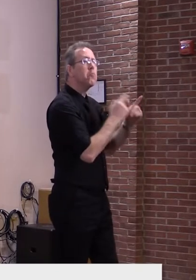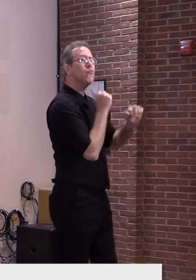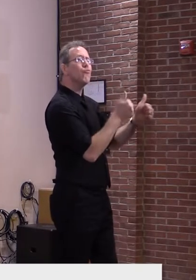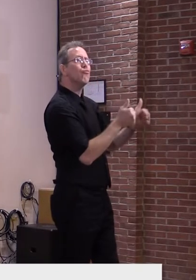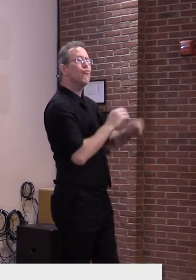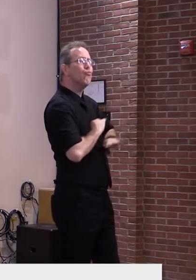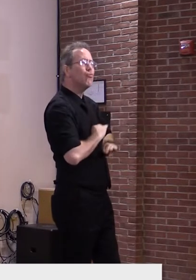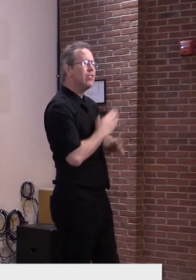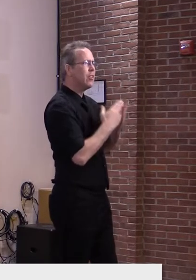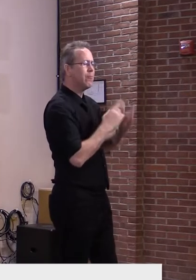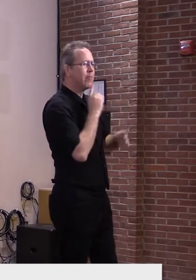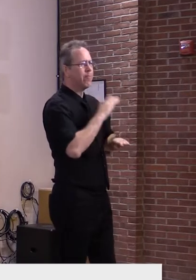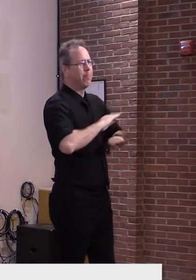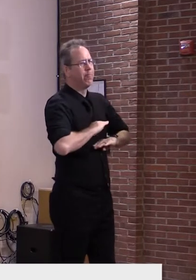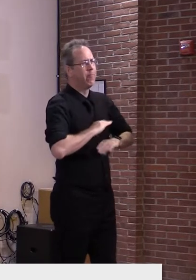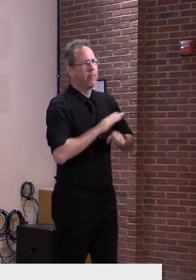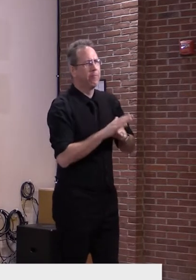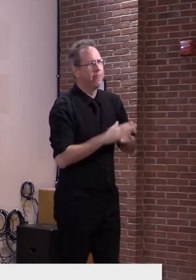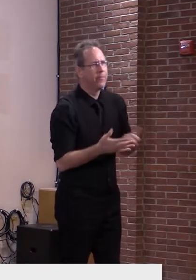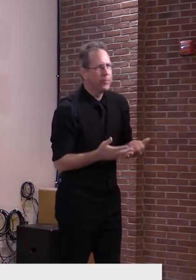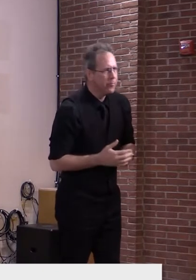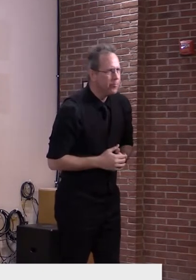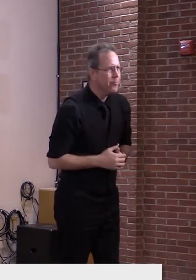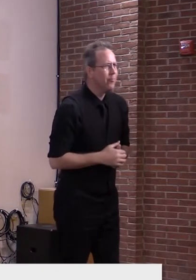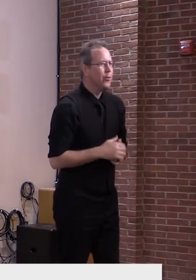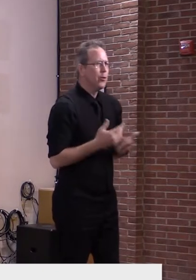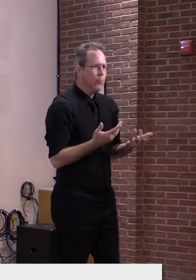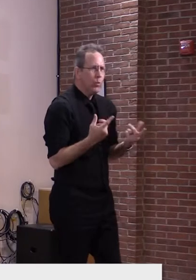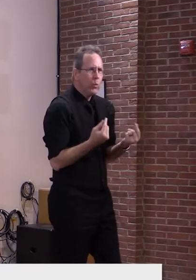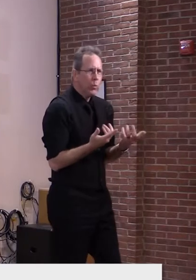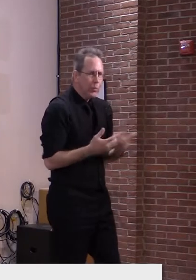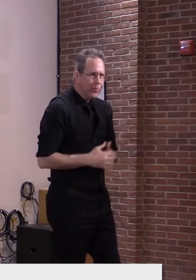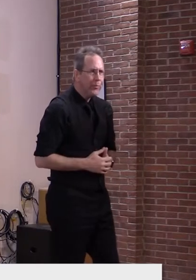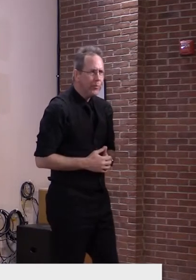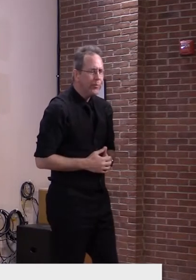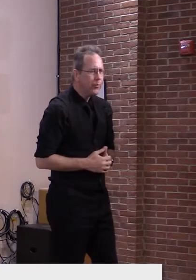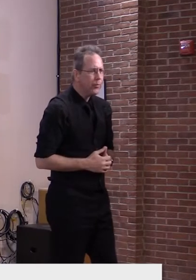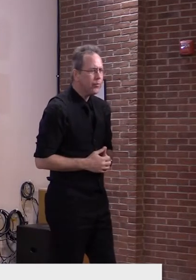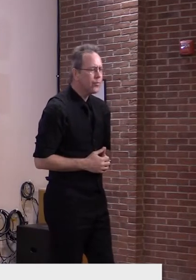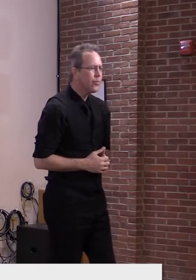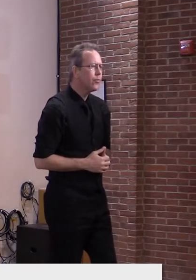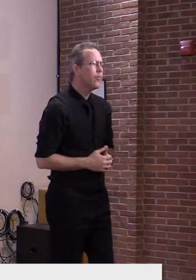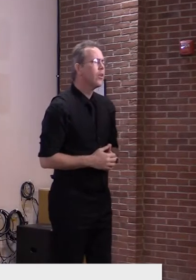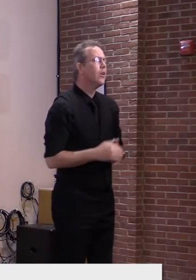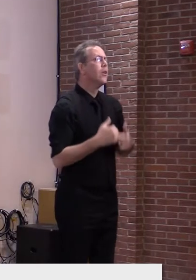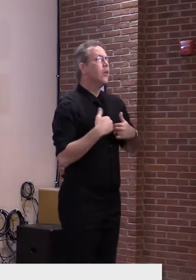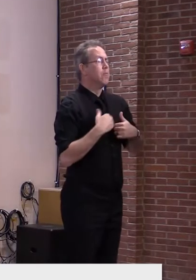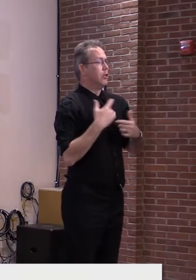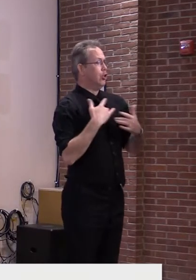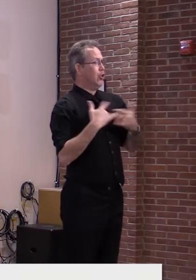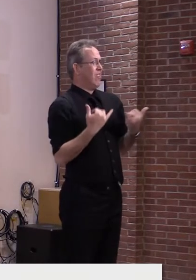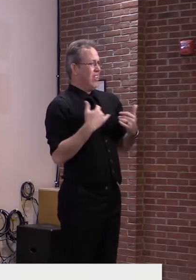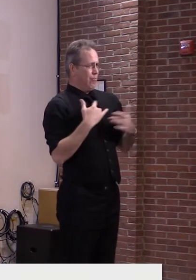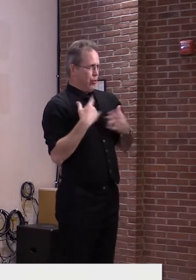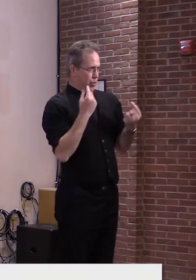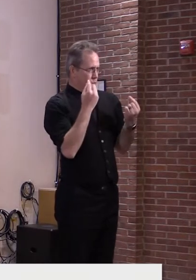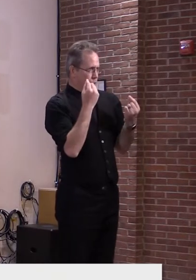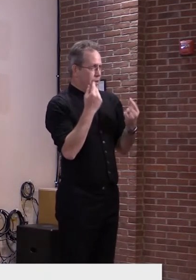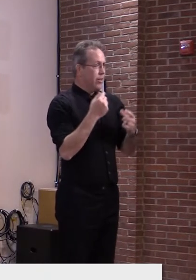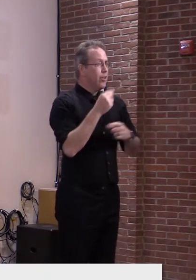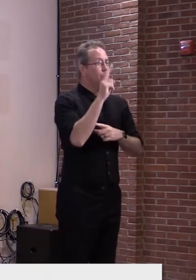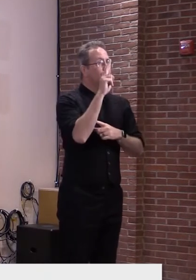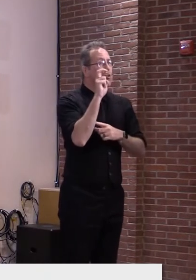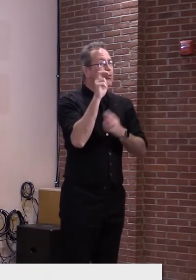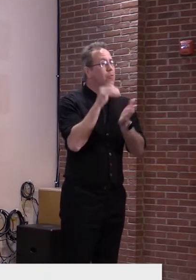simply kicks the can down the road. I'm concerned that we're putting a more than $200 million